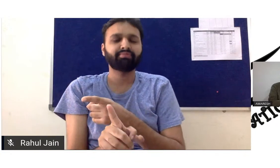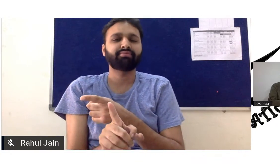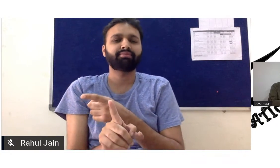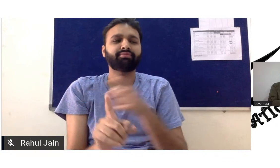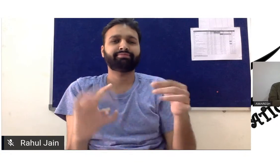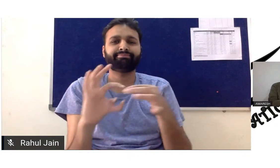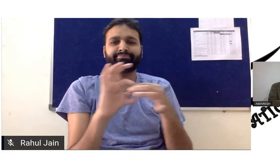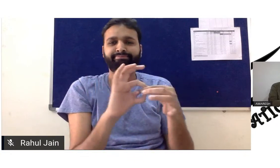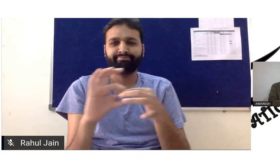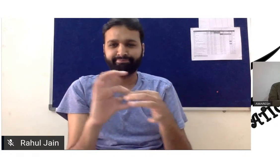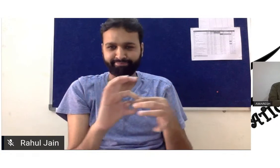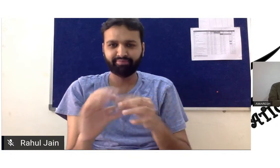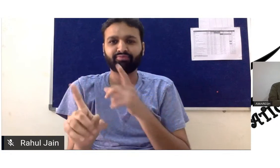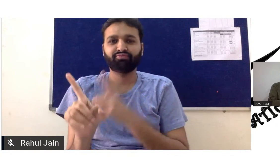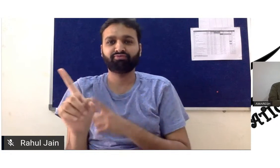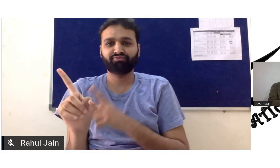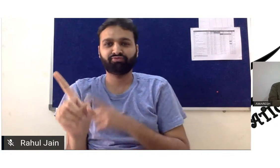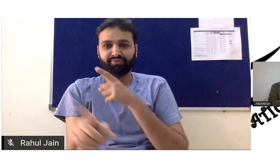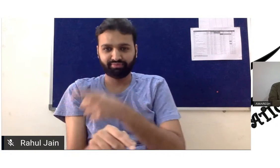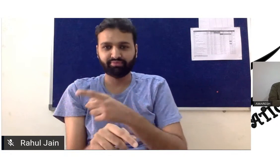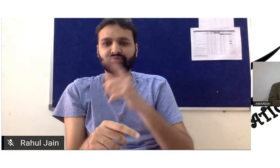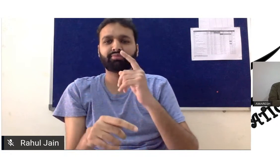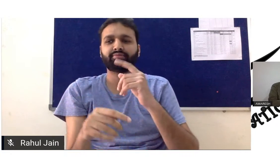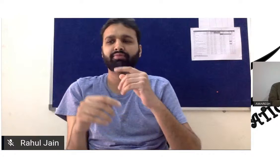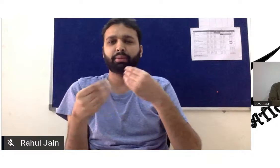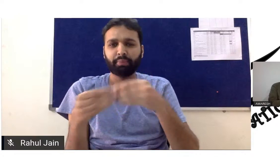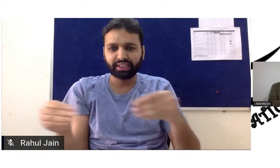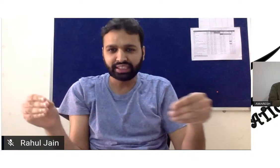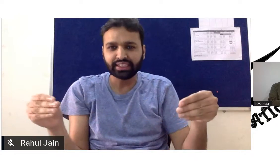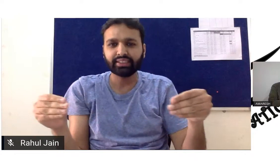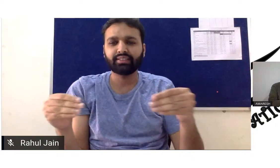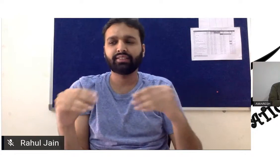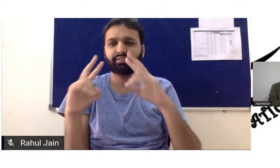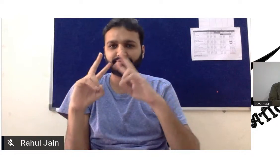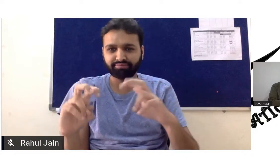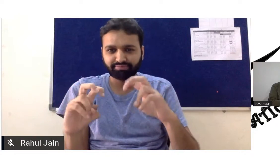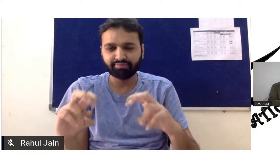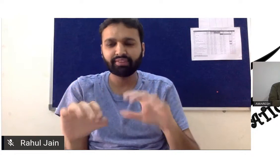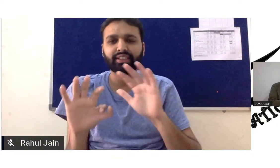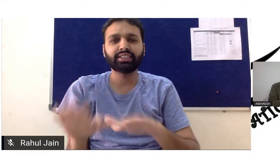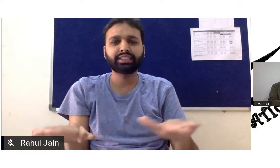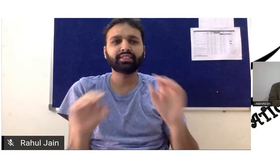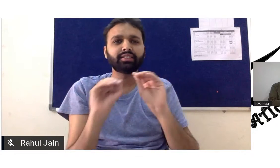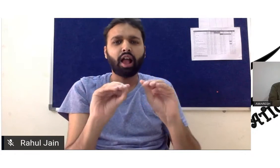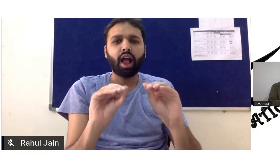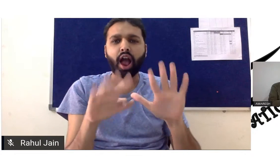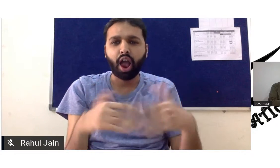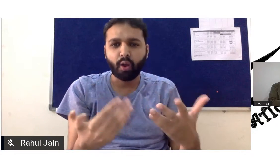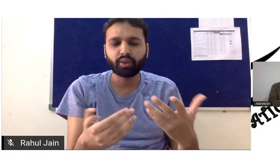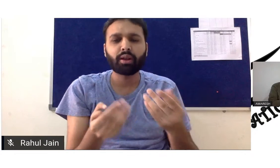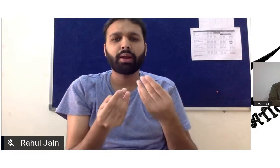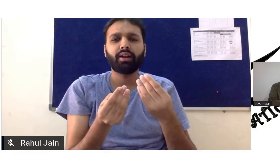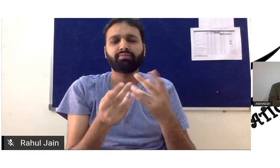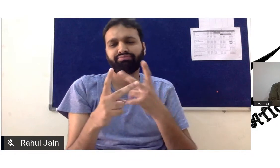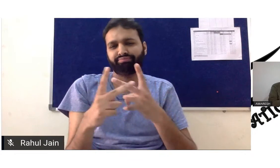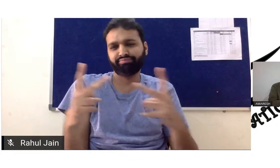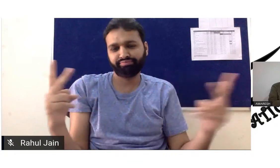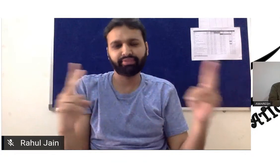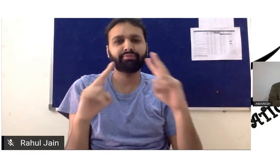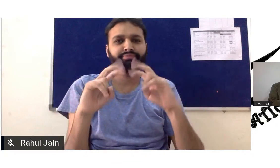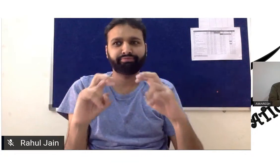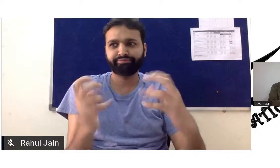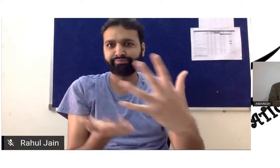now. And then I am also connected with Unikey. So in developing materials